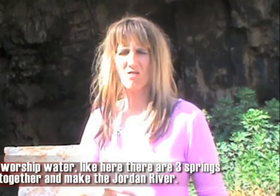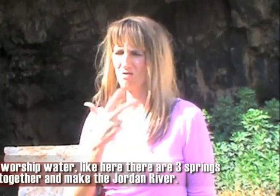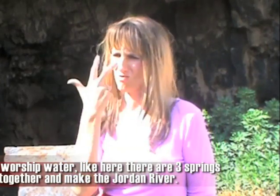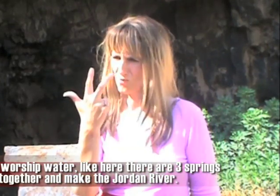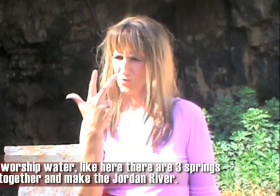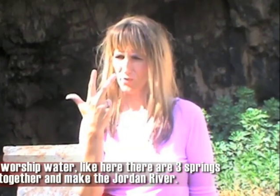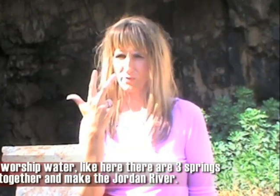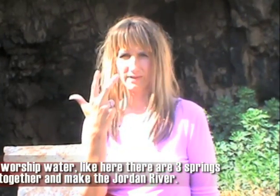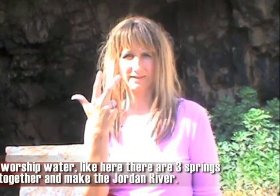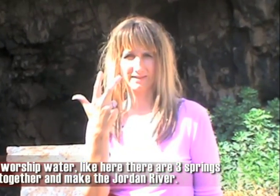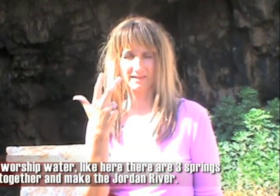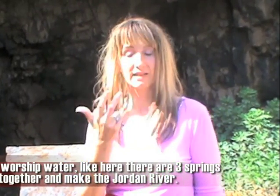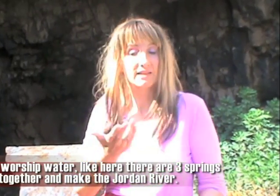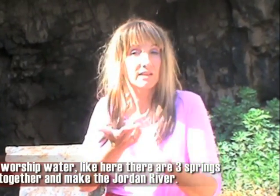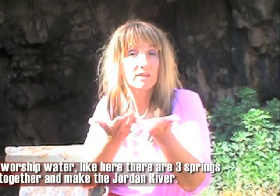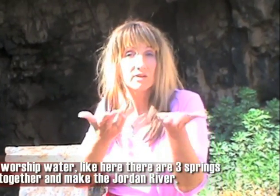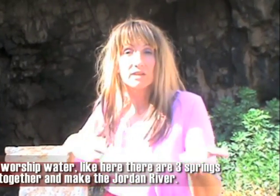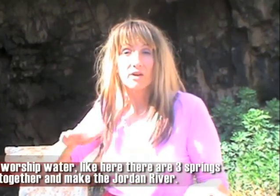make the Jordan River.